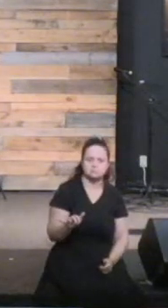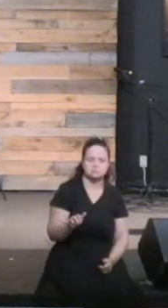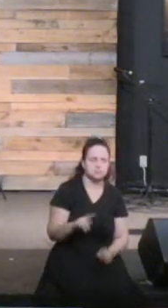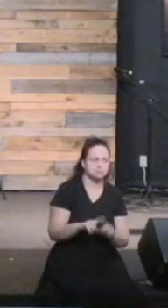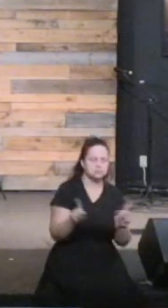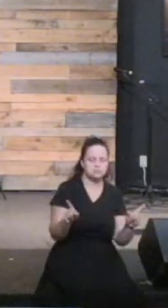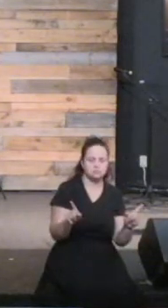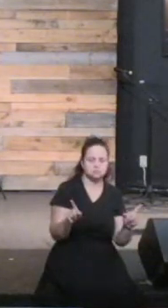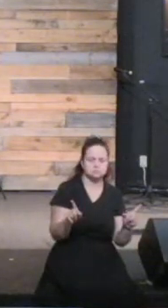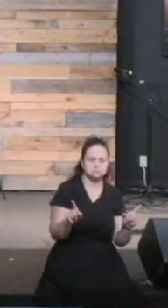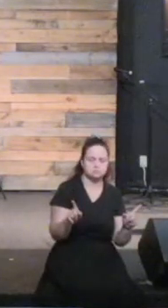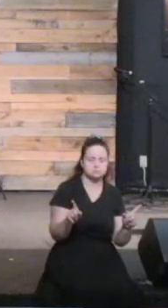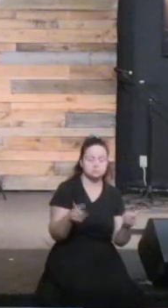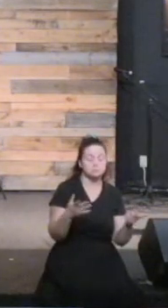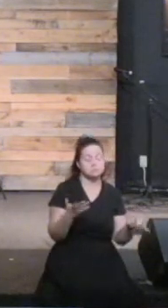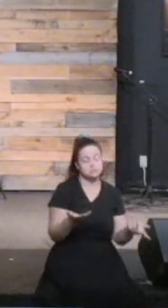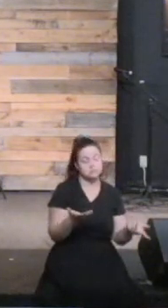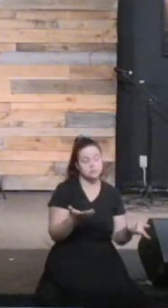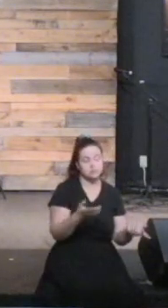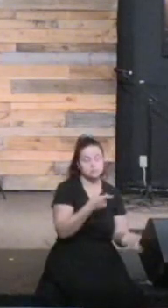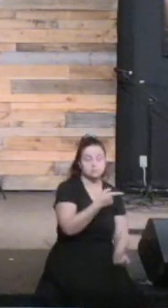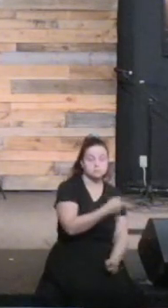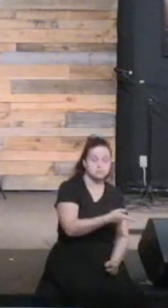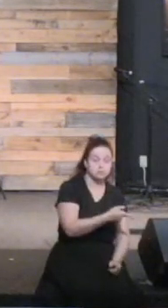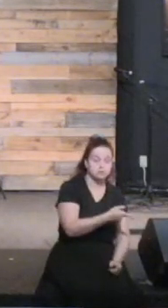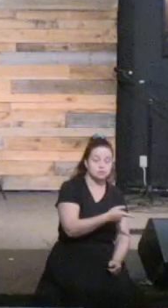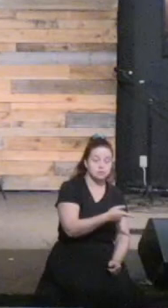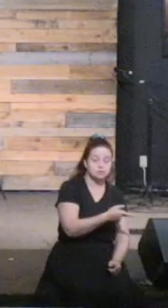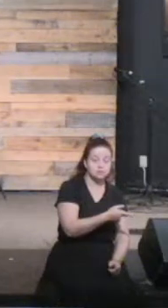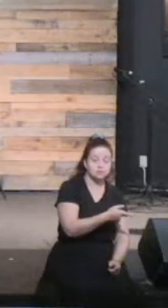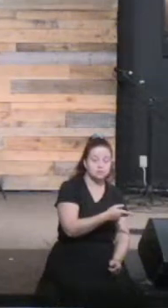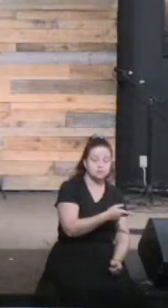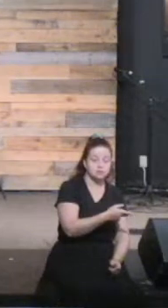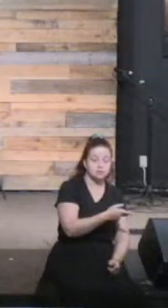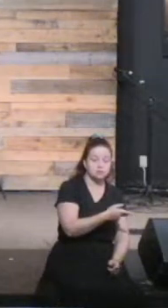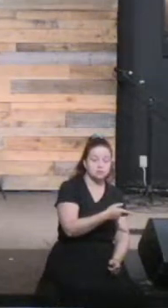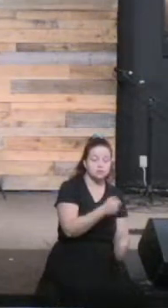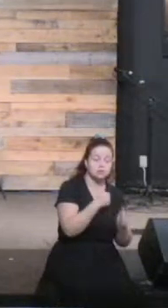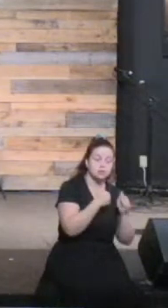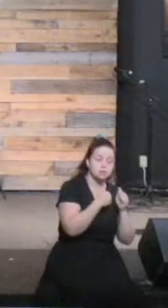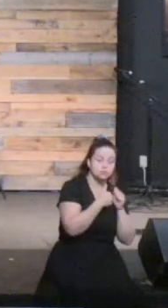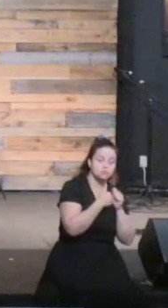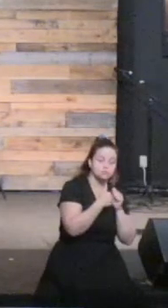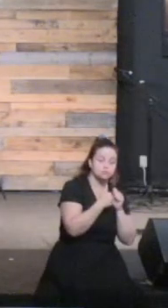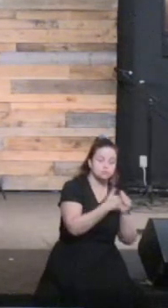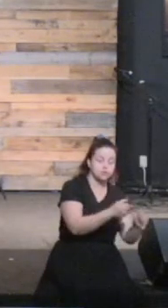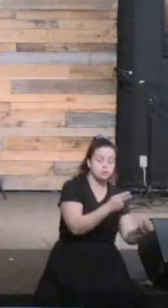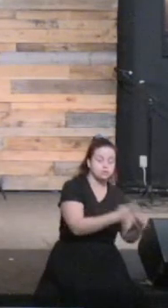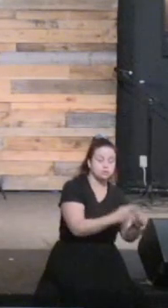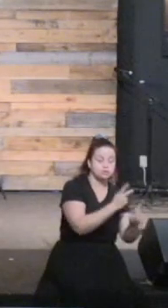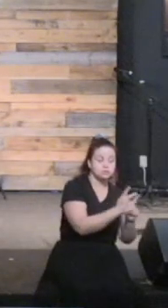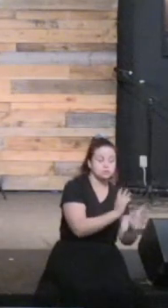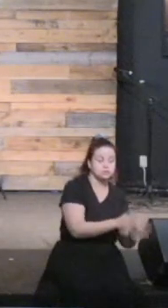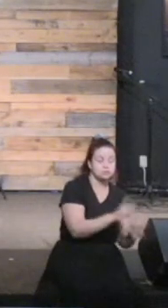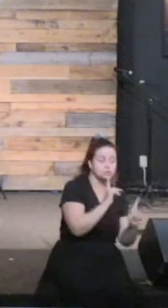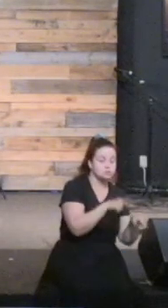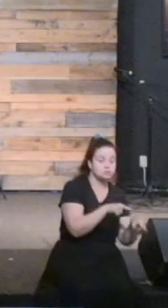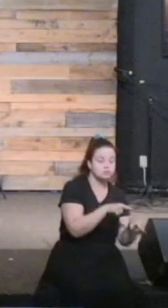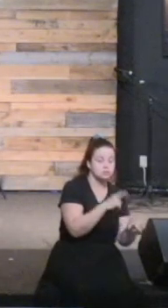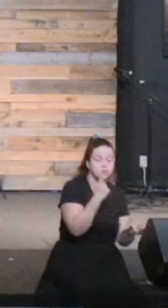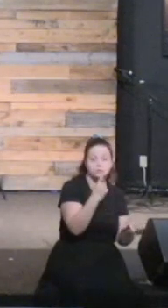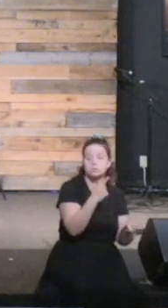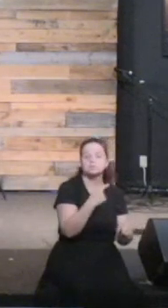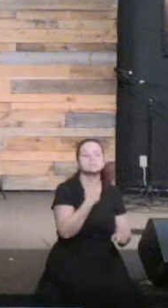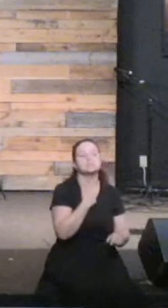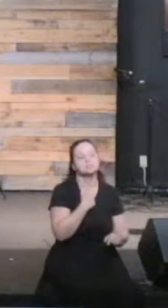well the Sheep did what the shepherd would do when someone was thirsty they gave him